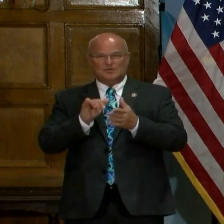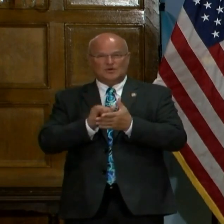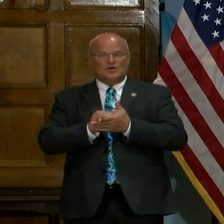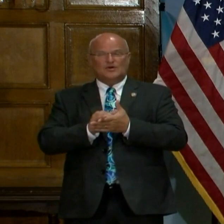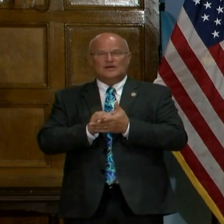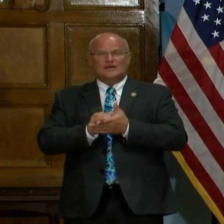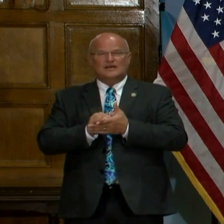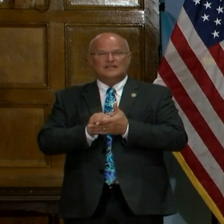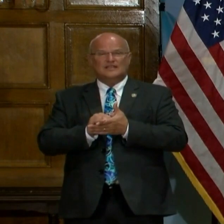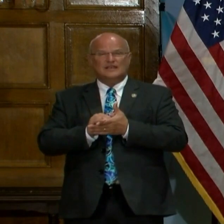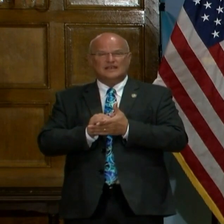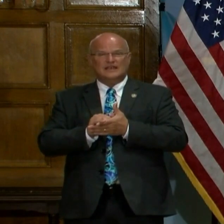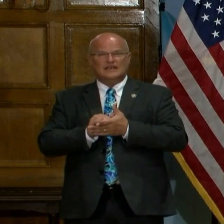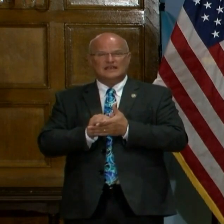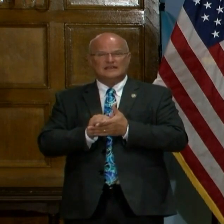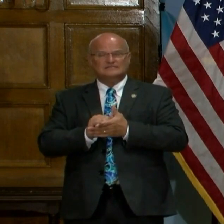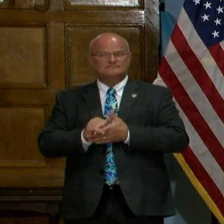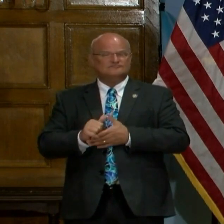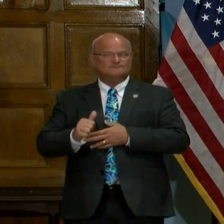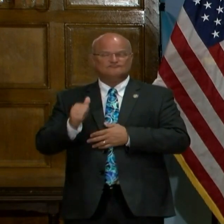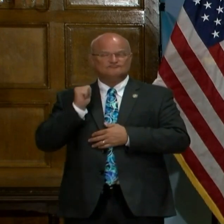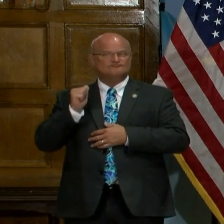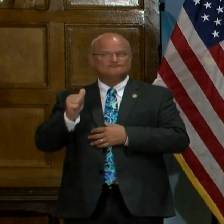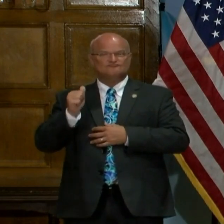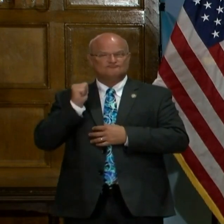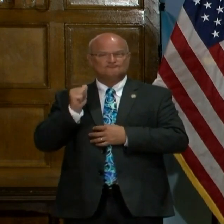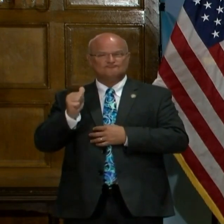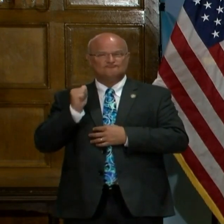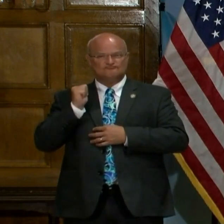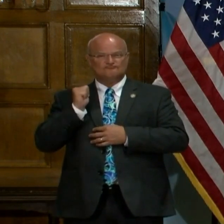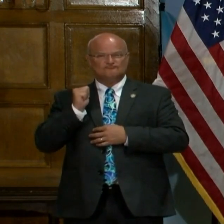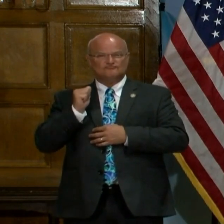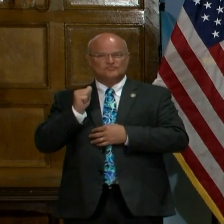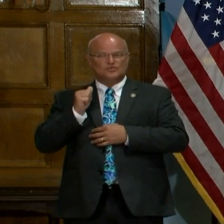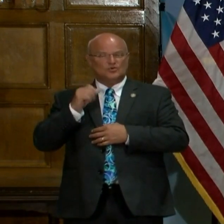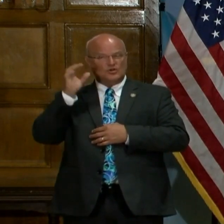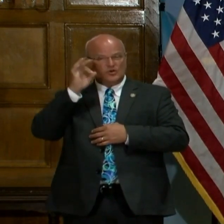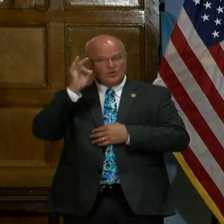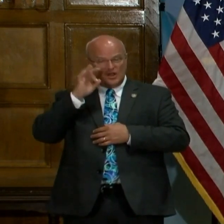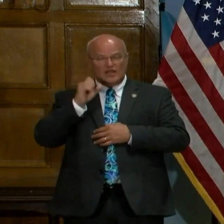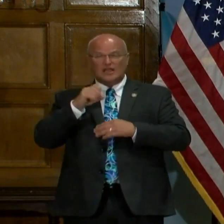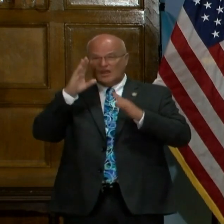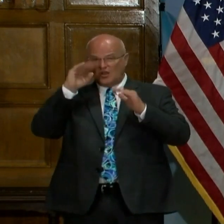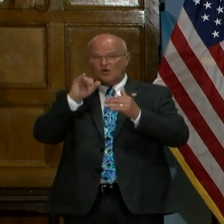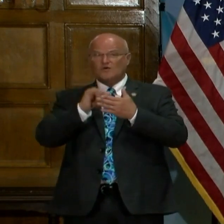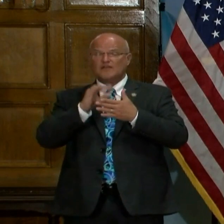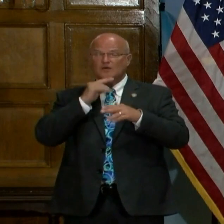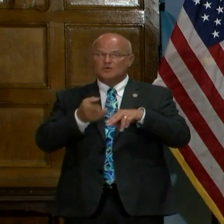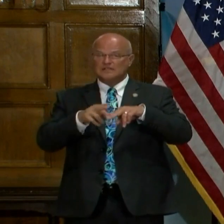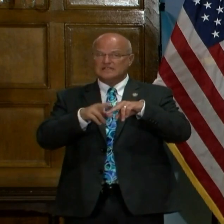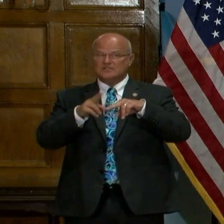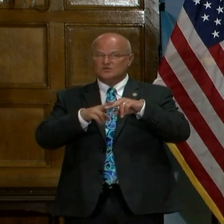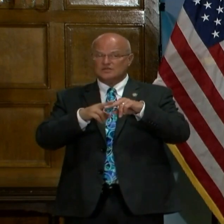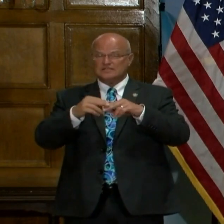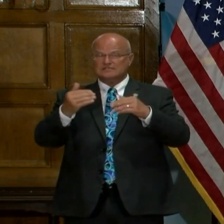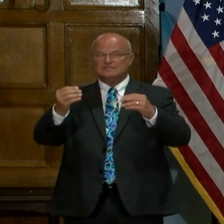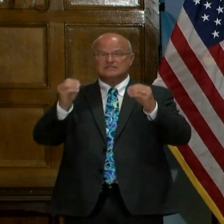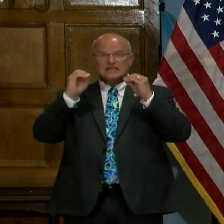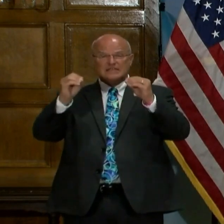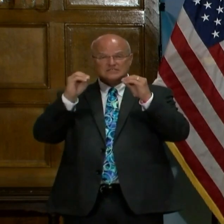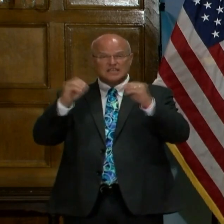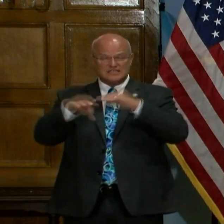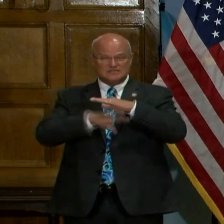that, have been hesitant or have been unaware of this, and hopefully that will increase based